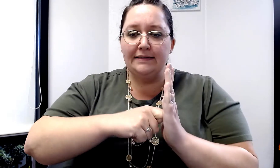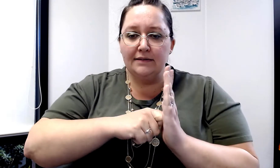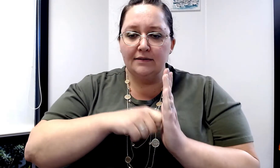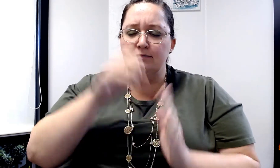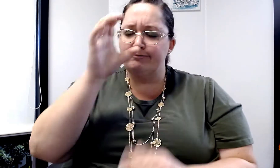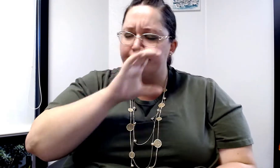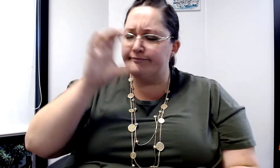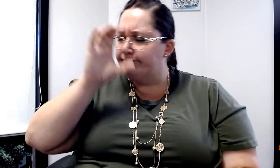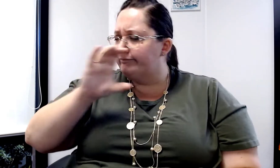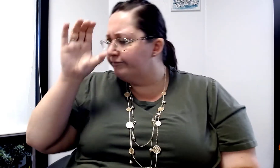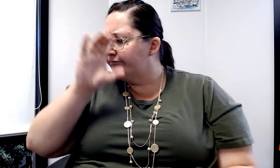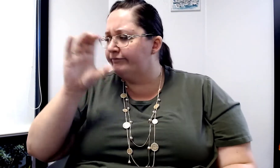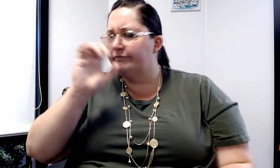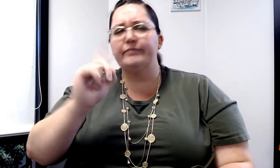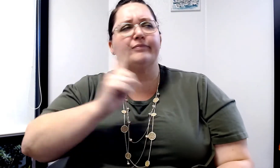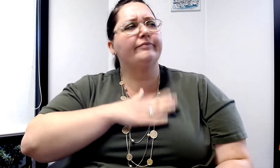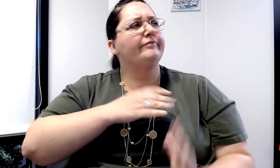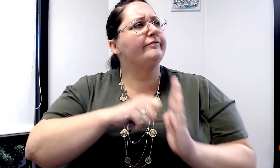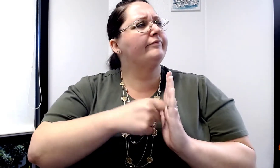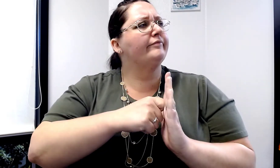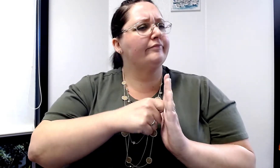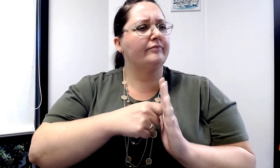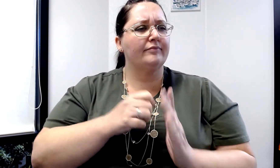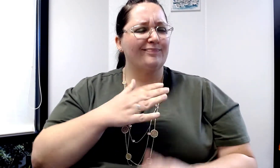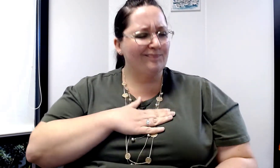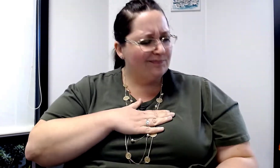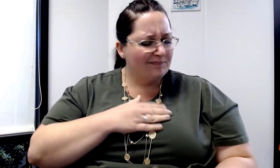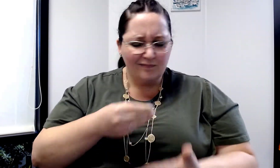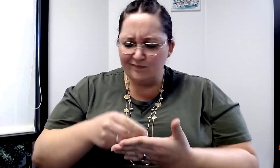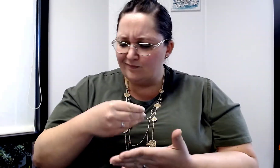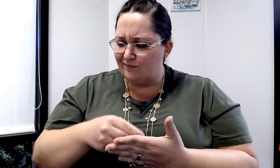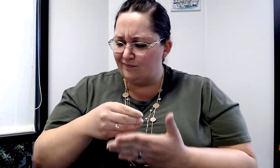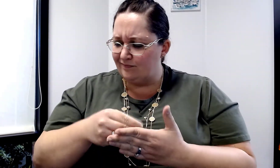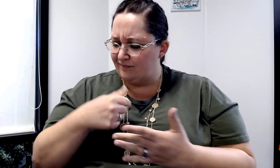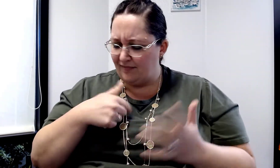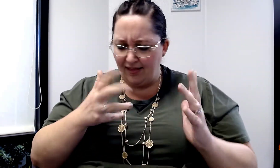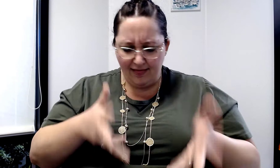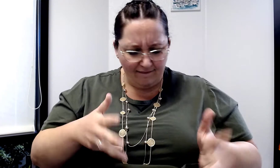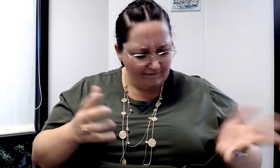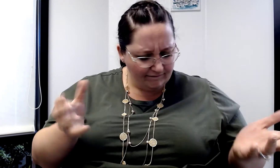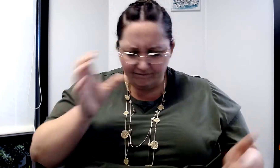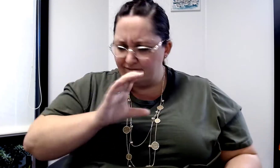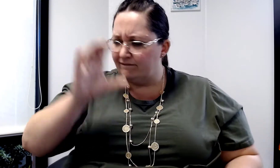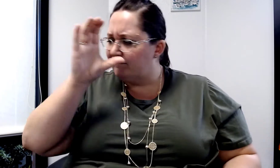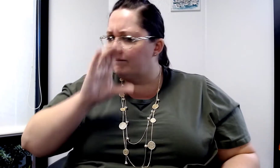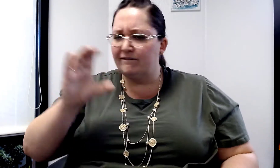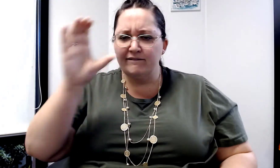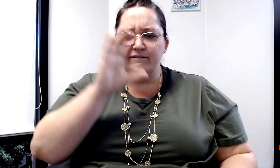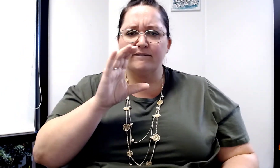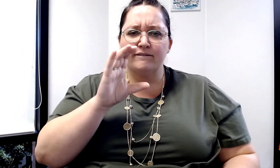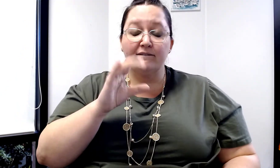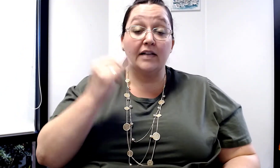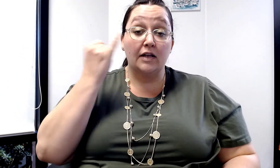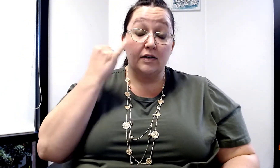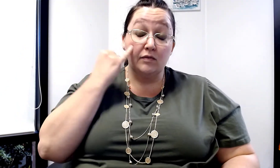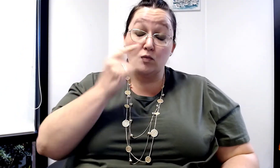I'm looking for my keys. I can't find them. Right? Where are my keys? Where did I put my money? I left it here, I swear. And you're looking for